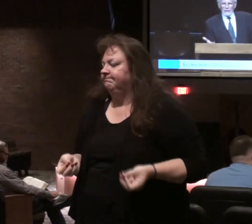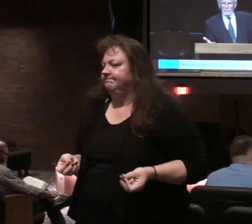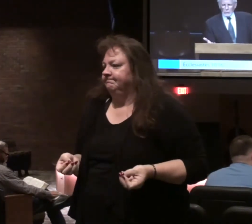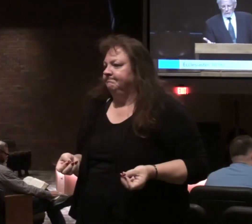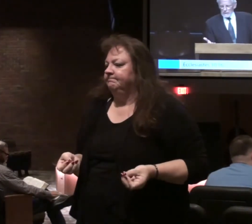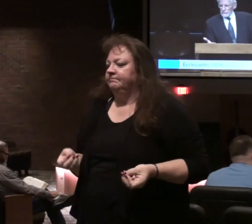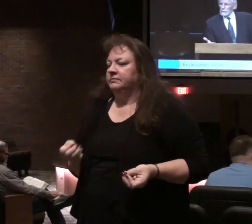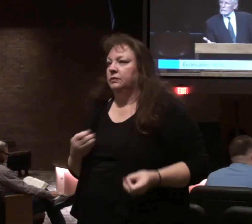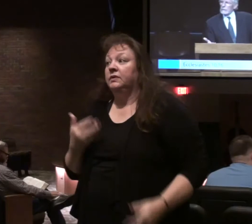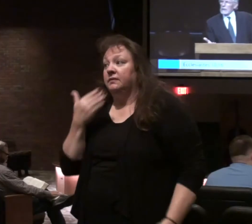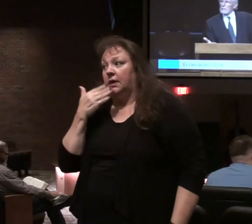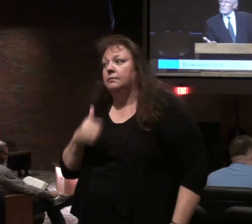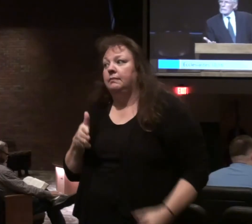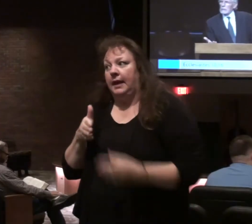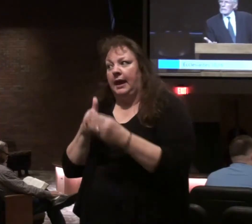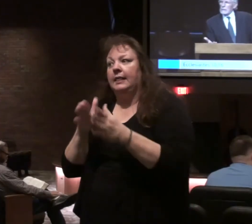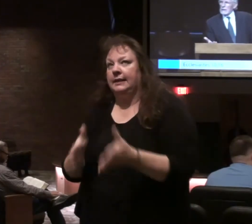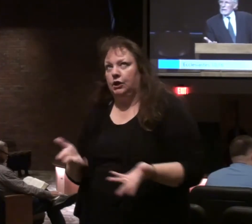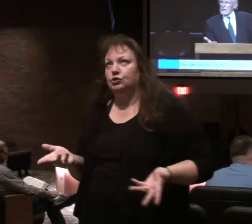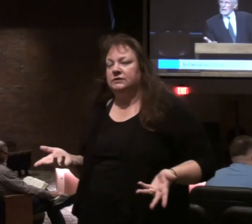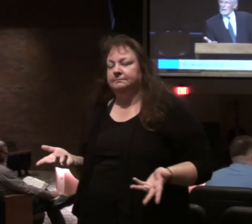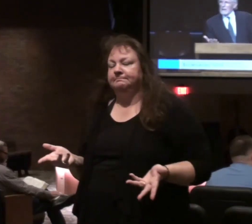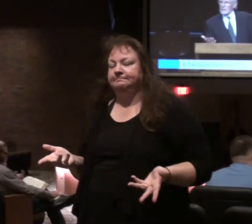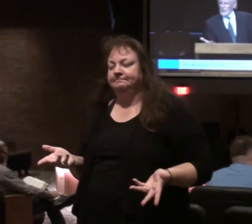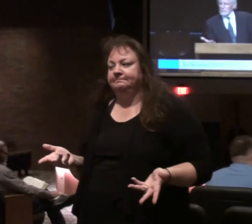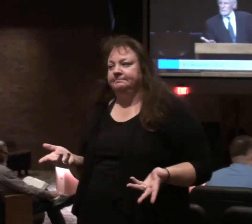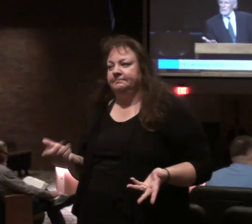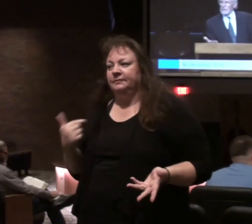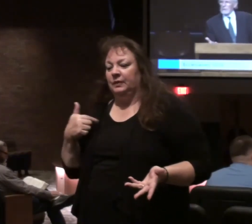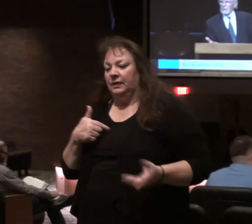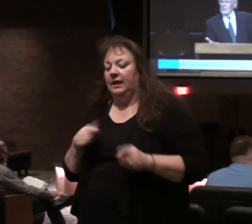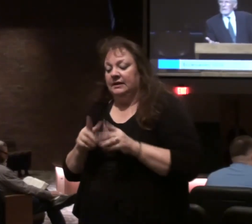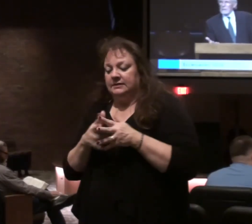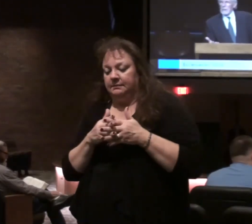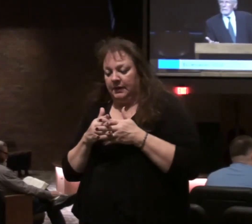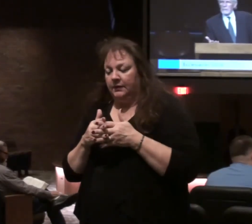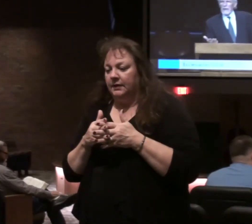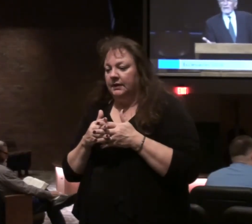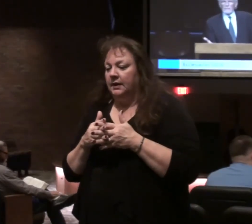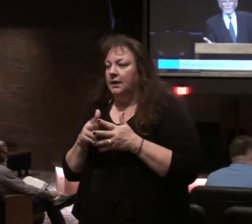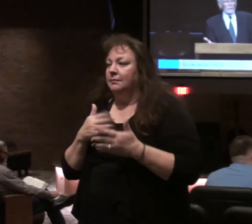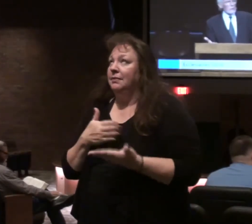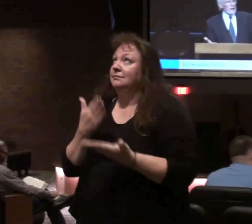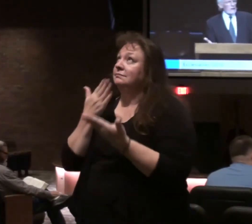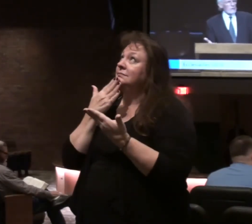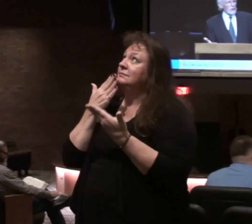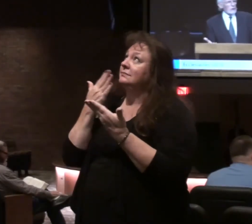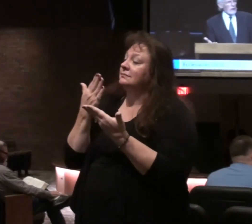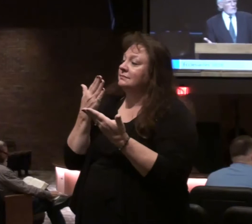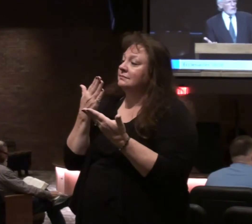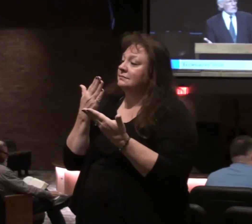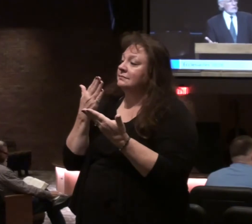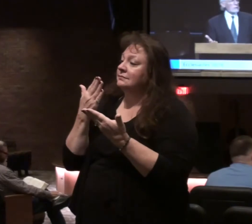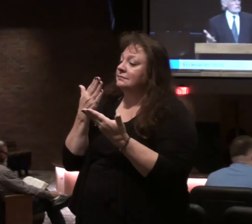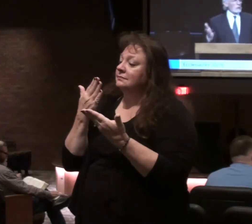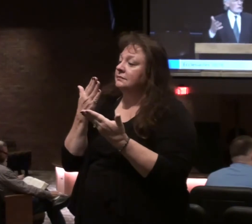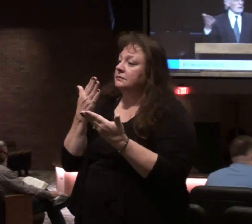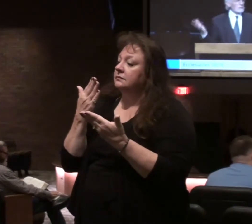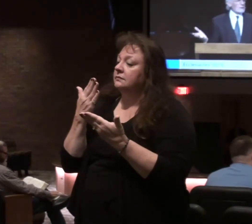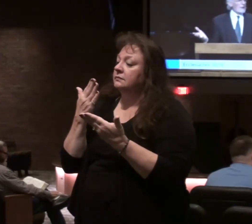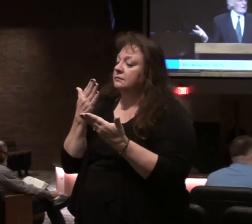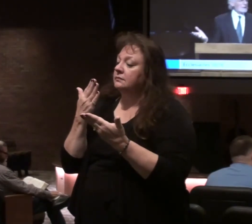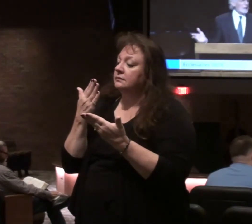We've had poor leaders, I'm sure, as a country. But we're thankful that we haven't had those that were